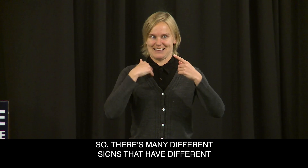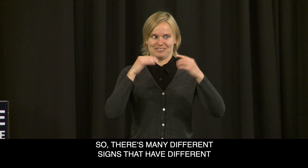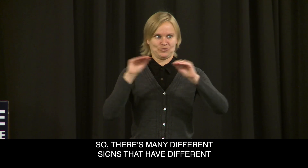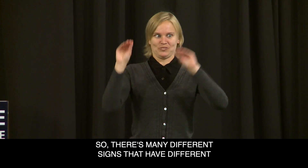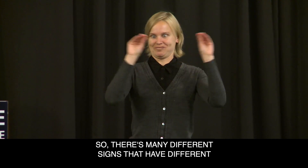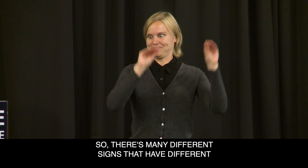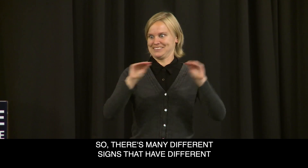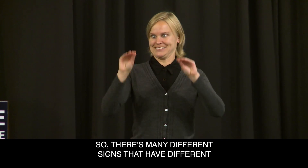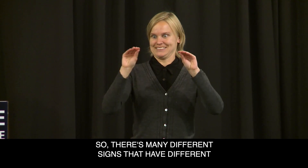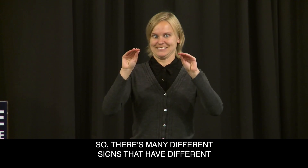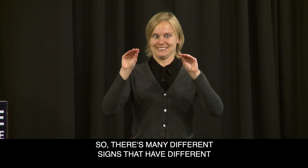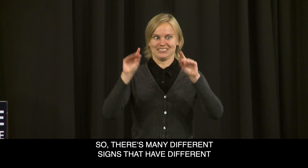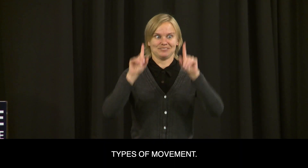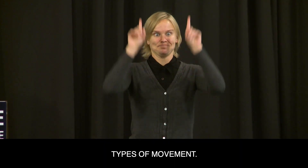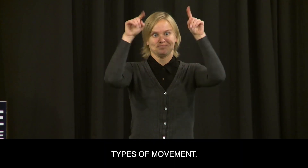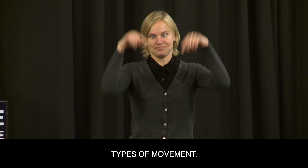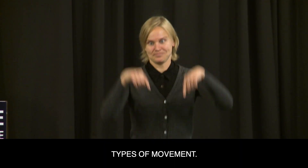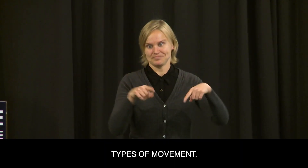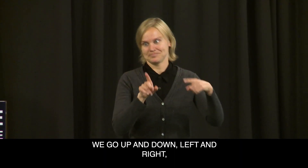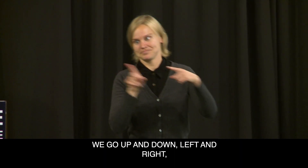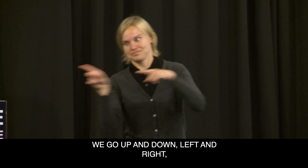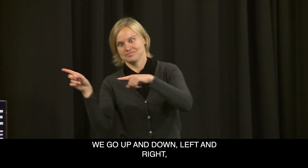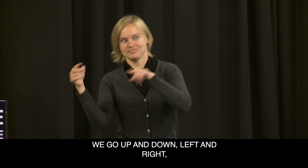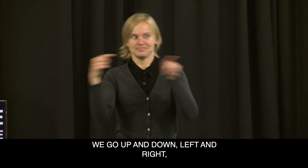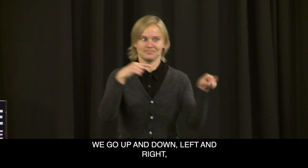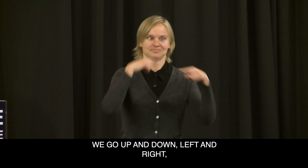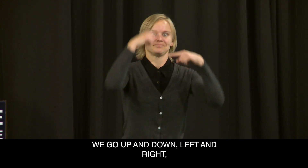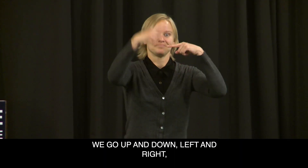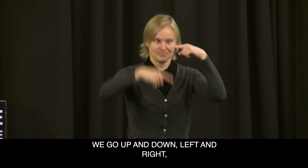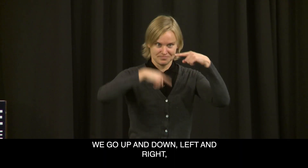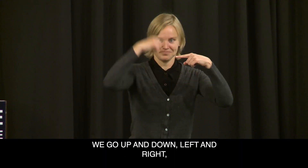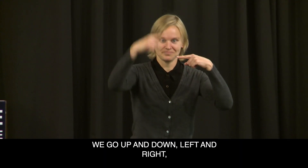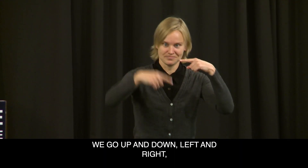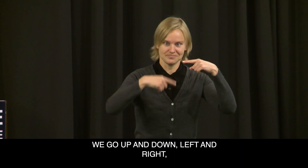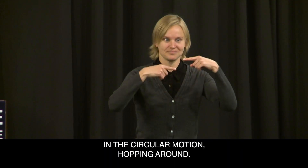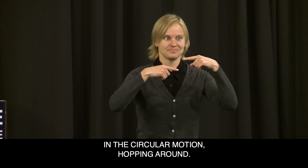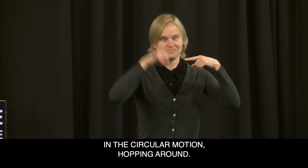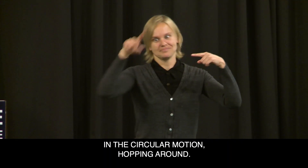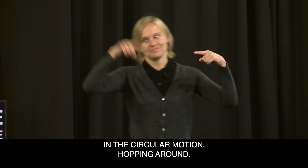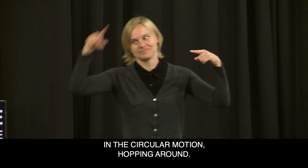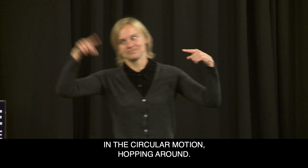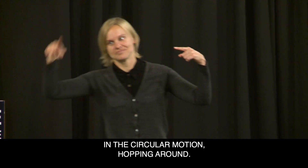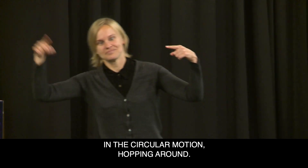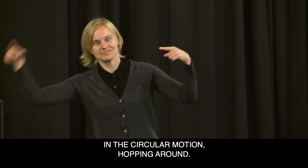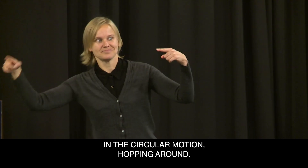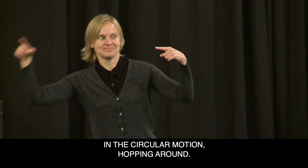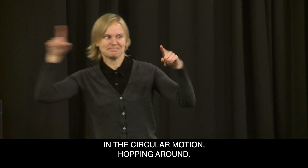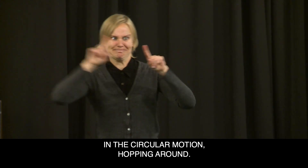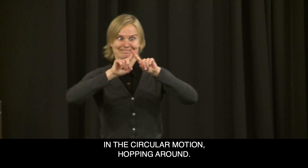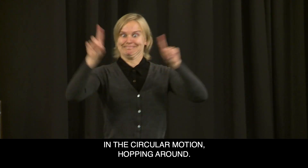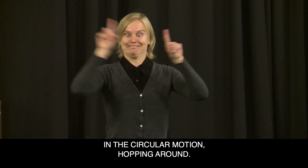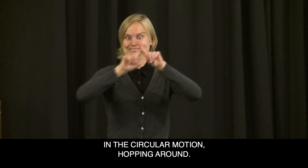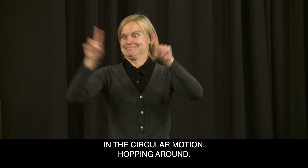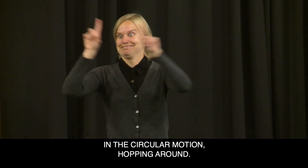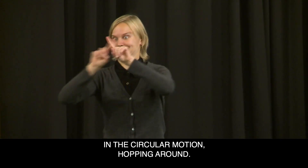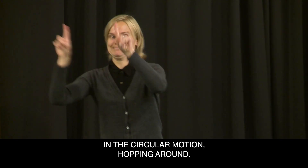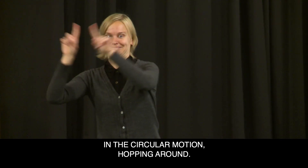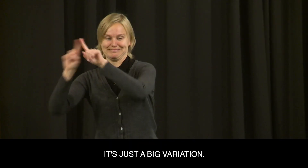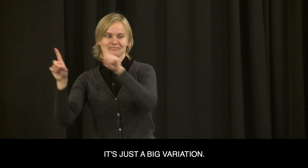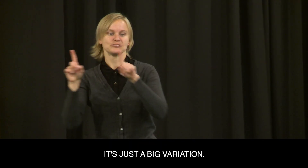many different signs that have different types of movement. We go up and down, left and right in the circular motion, hopping around.